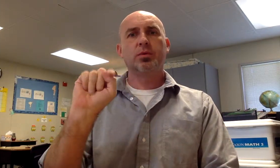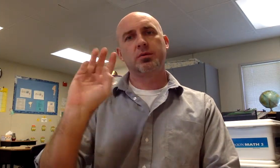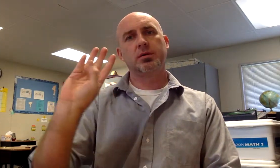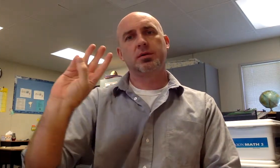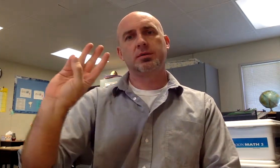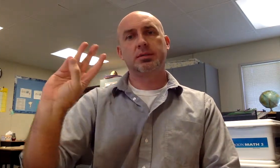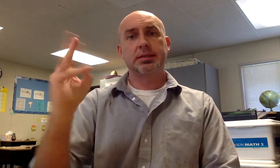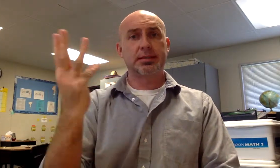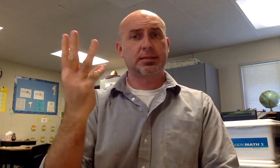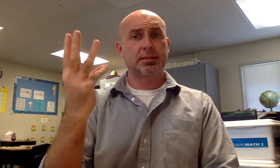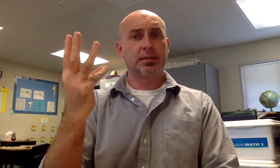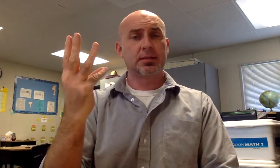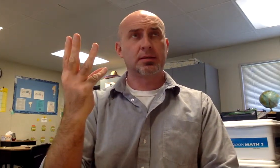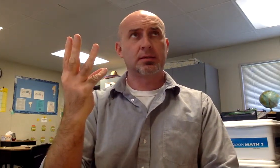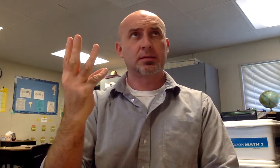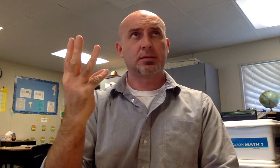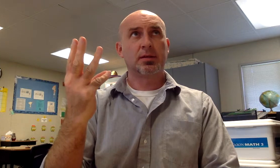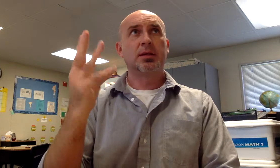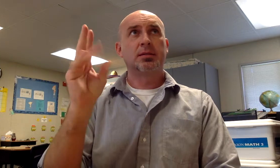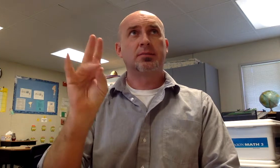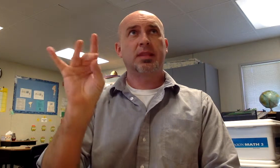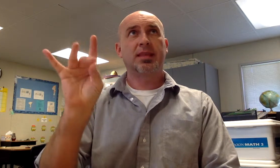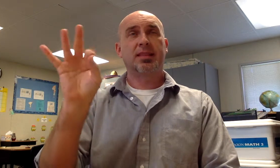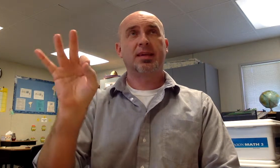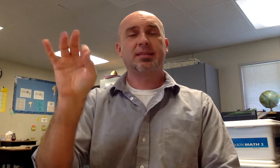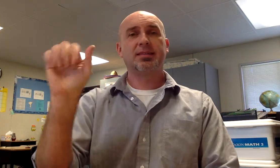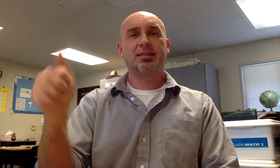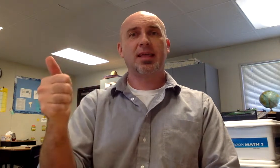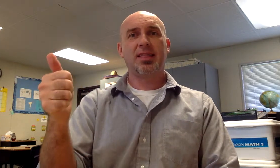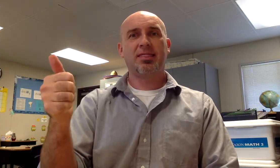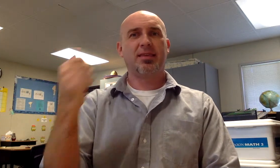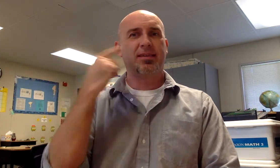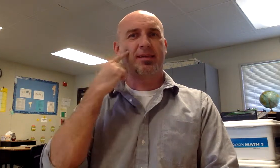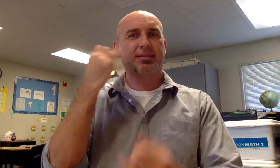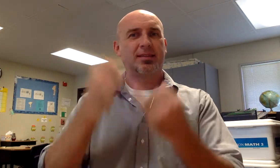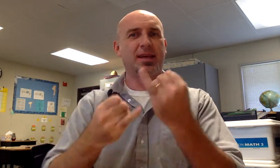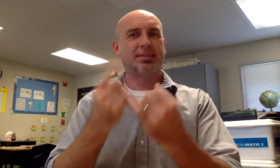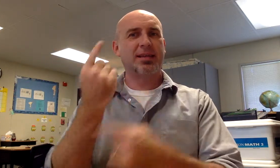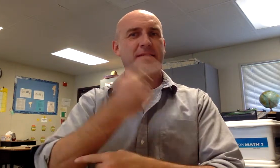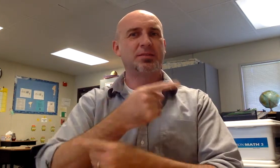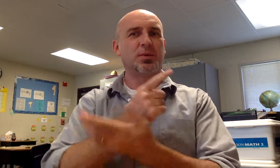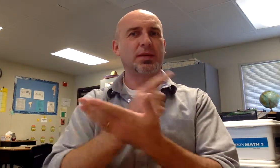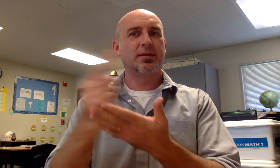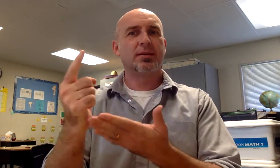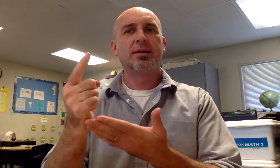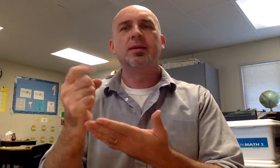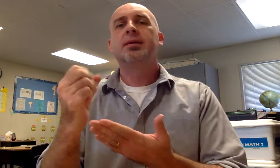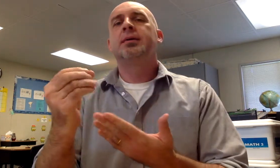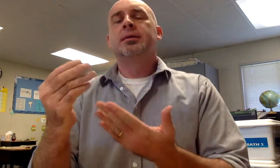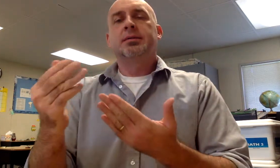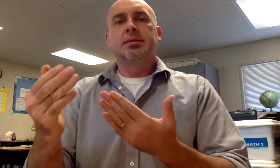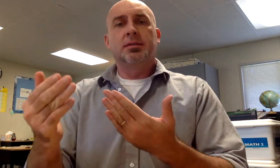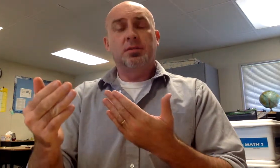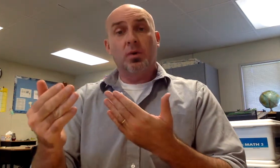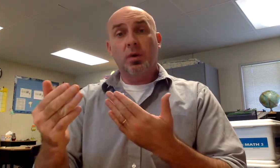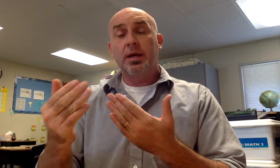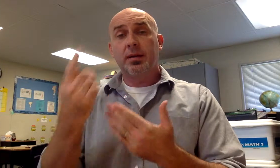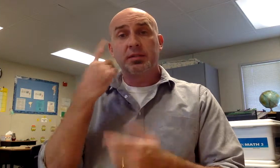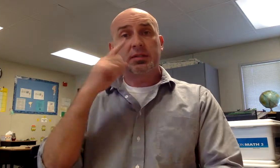October 6th, 8th, 9th, 10th, I think is the last day this week. So, this is